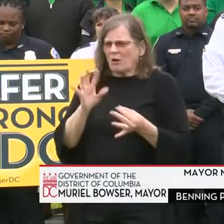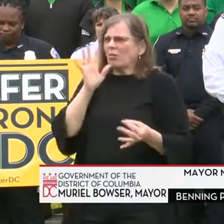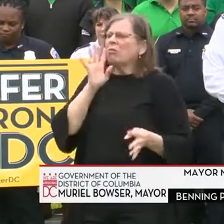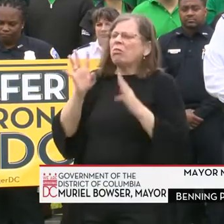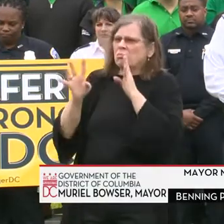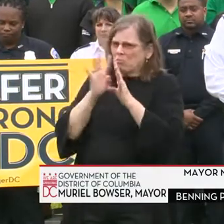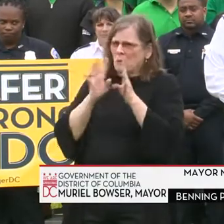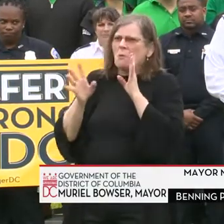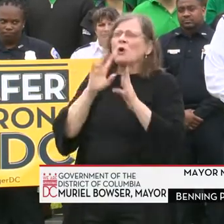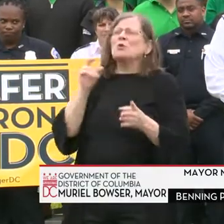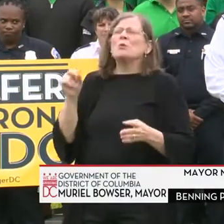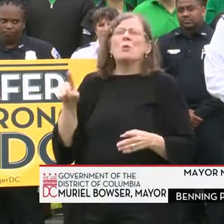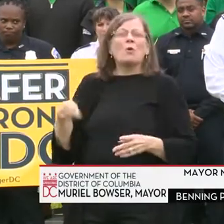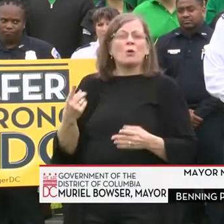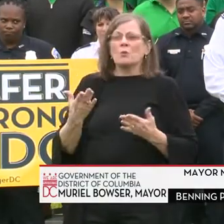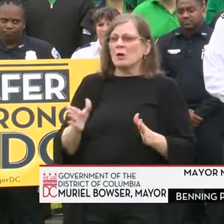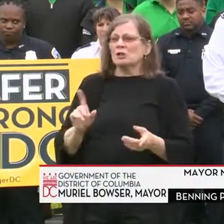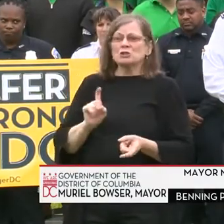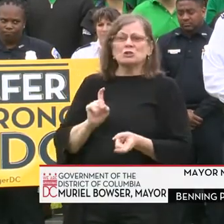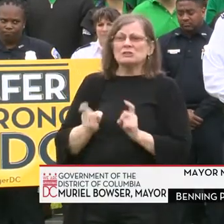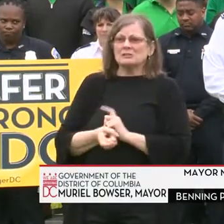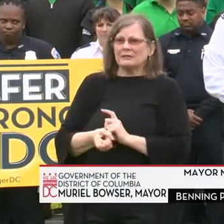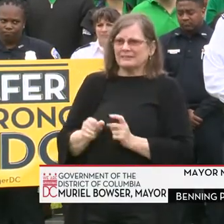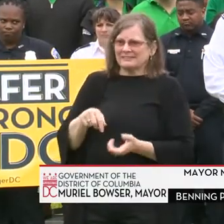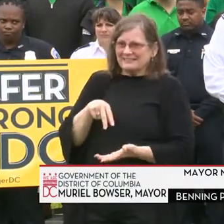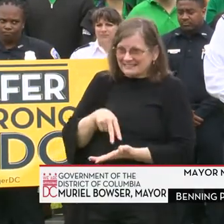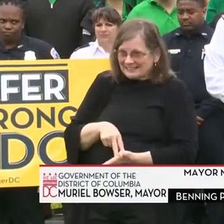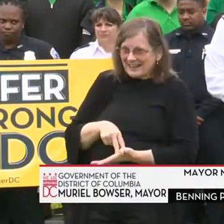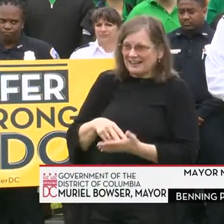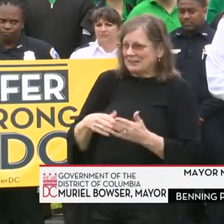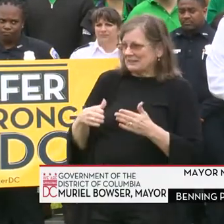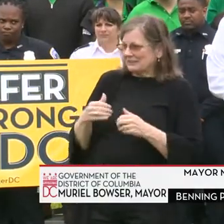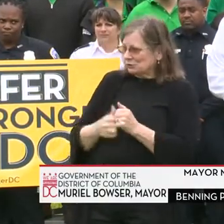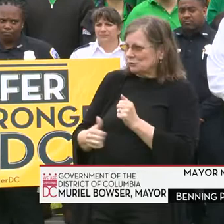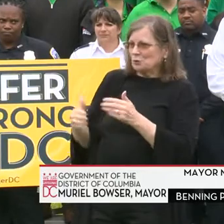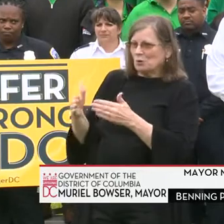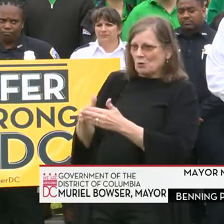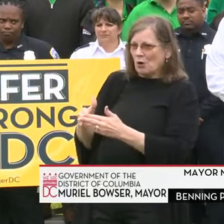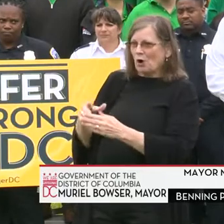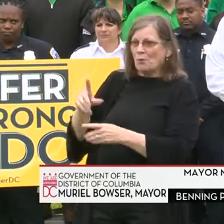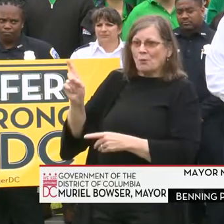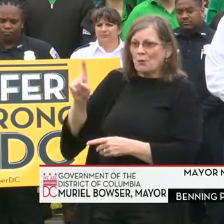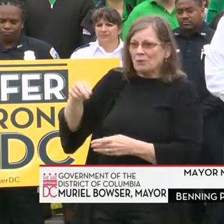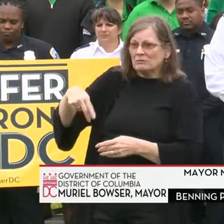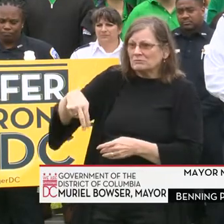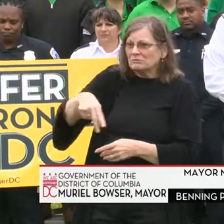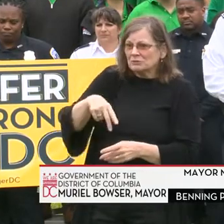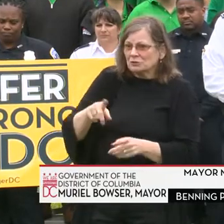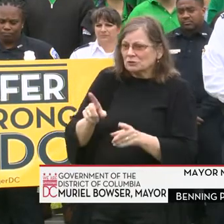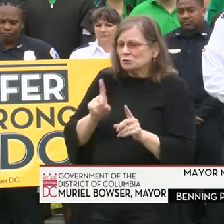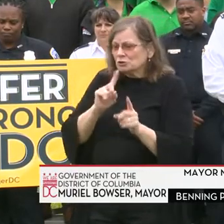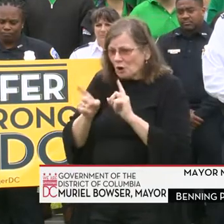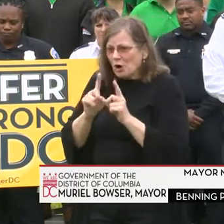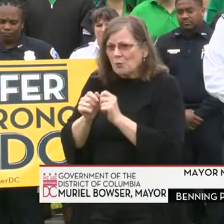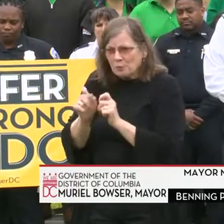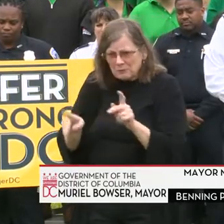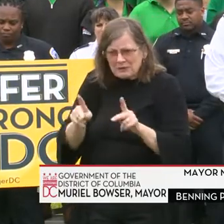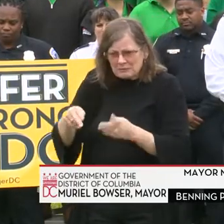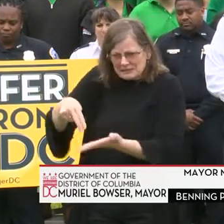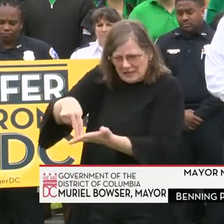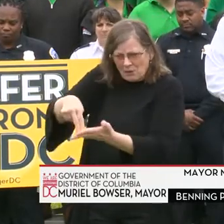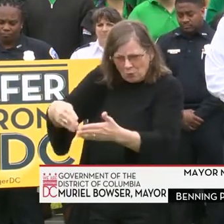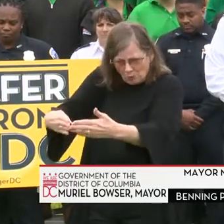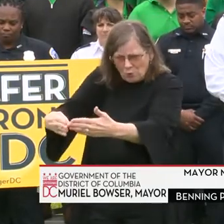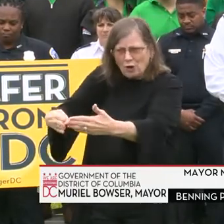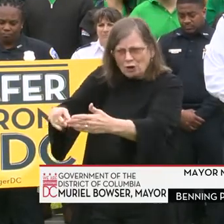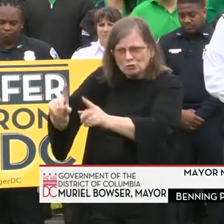it, I can stand on every street corner and talk about it. The only way to change it is to do something about it. And so that is why we